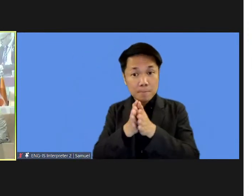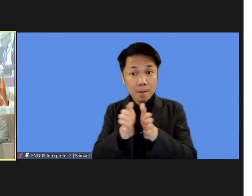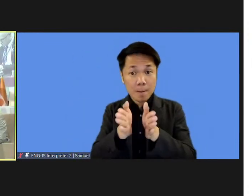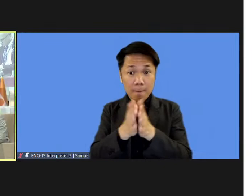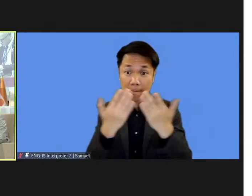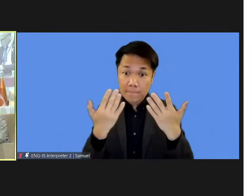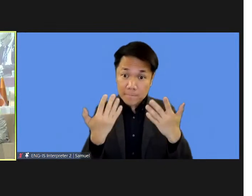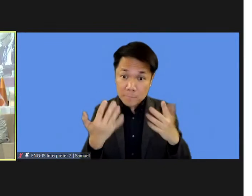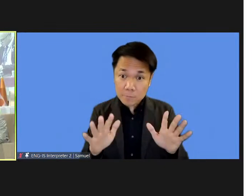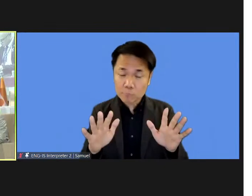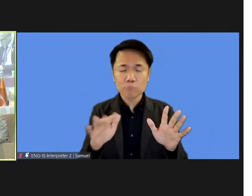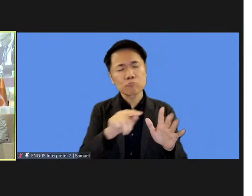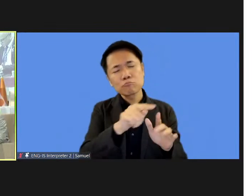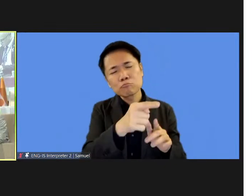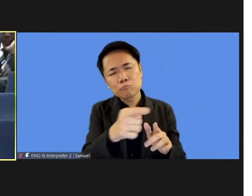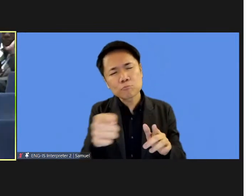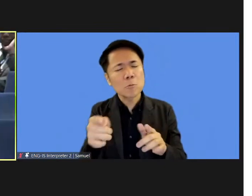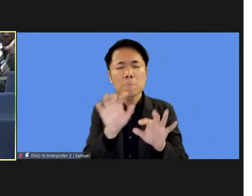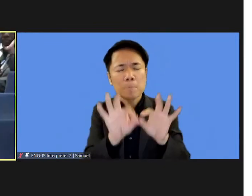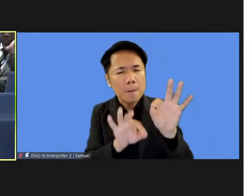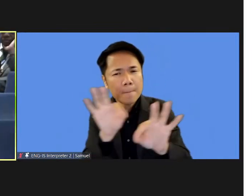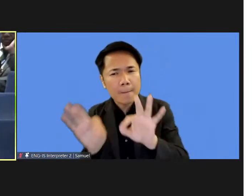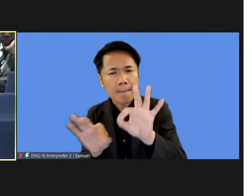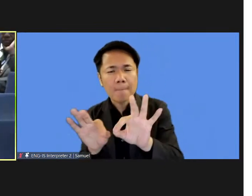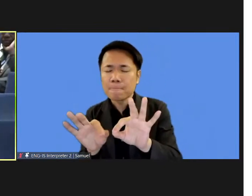for discussion